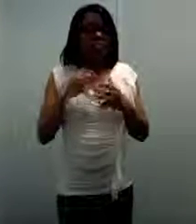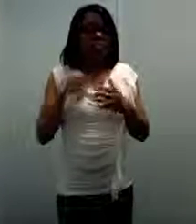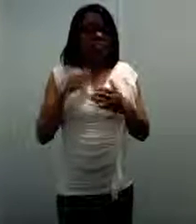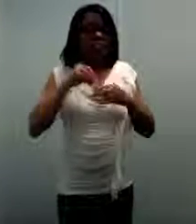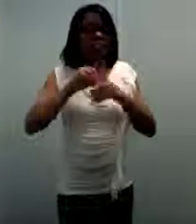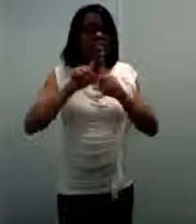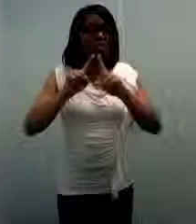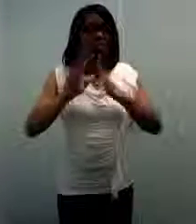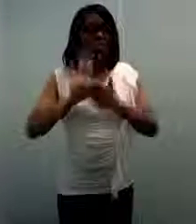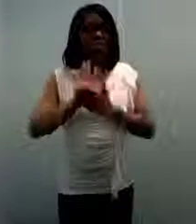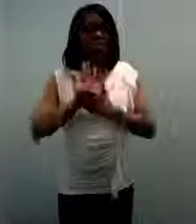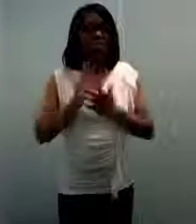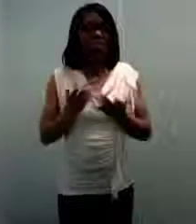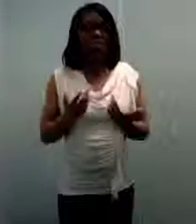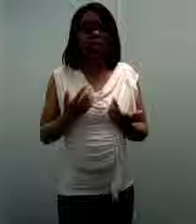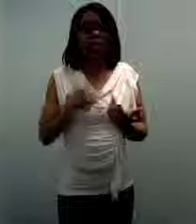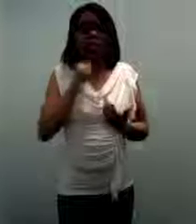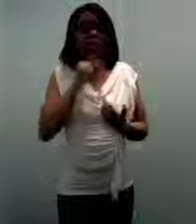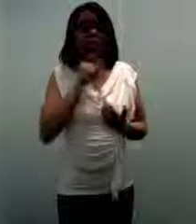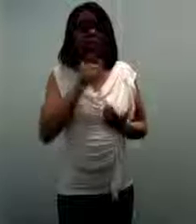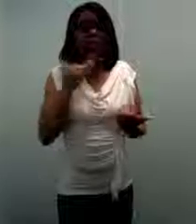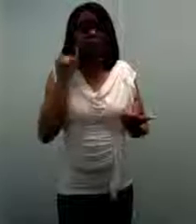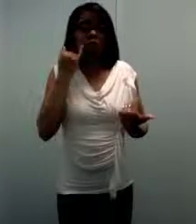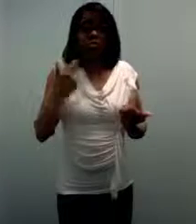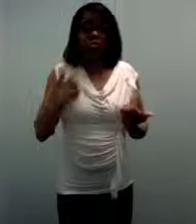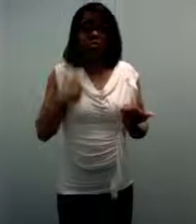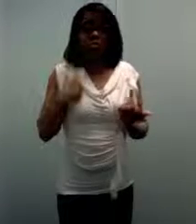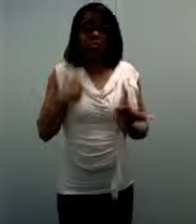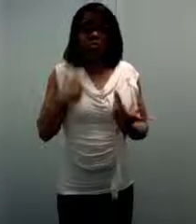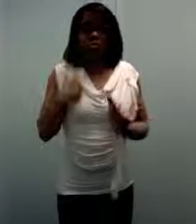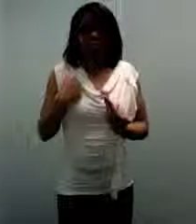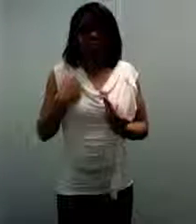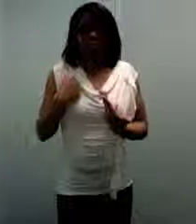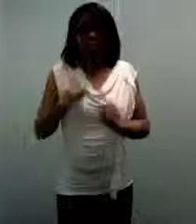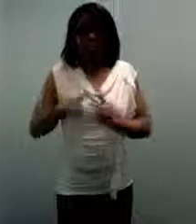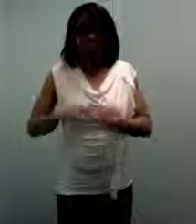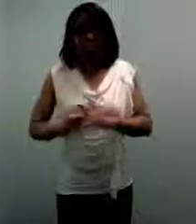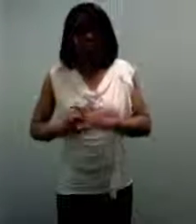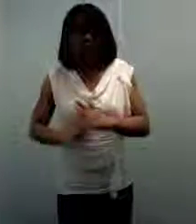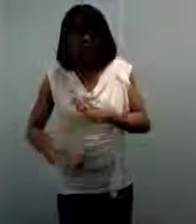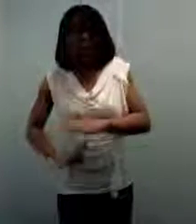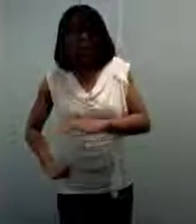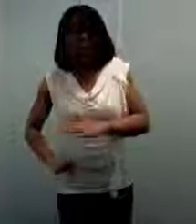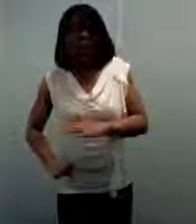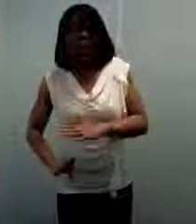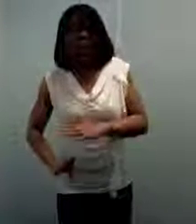if we should brand this subject as math. But what I am sure is it's the mainstream subject of the future.